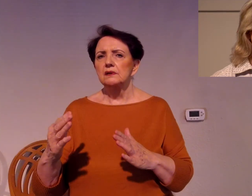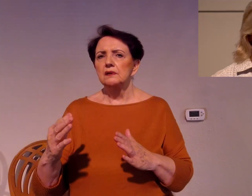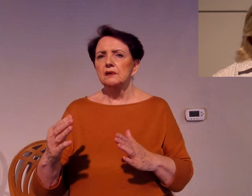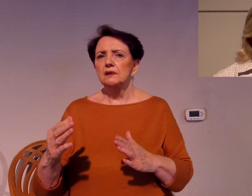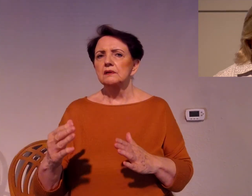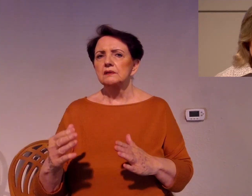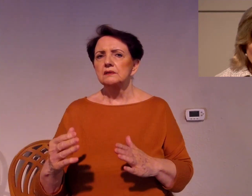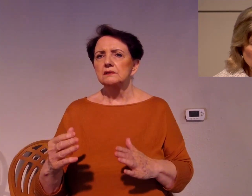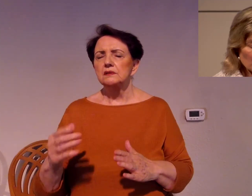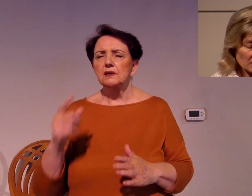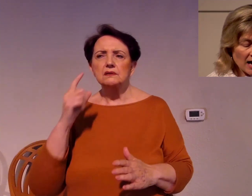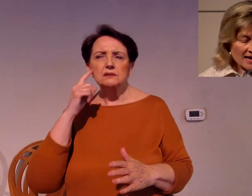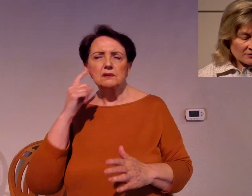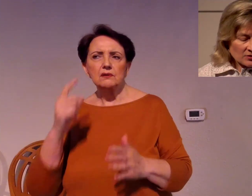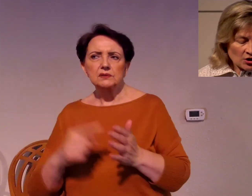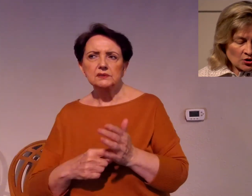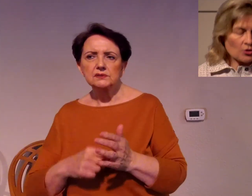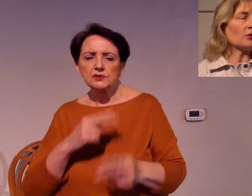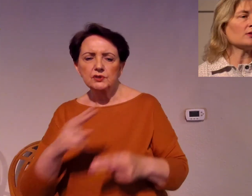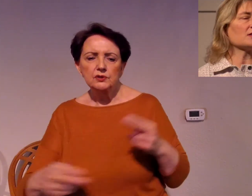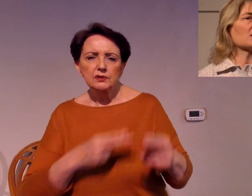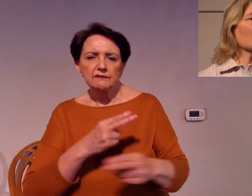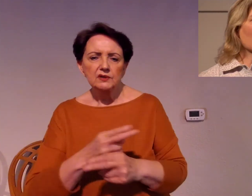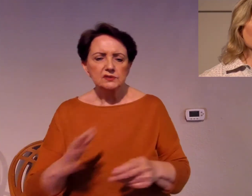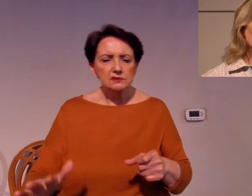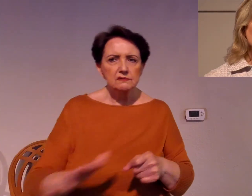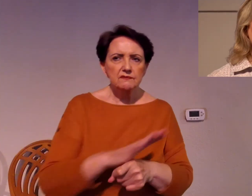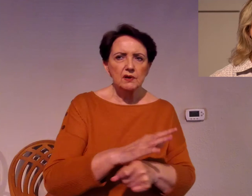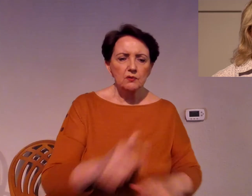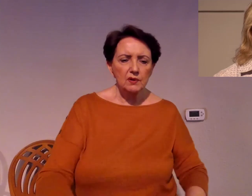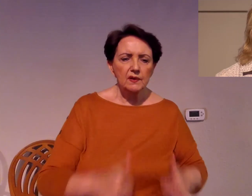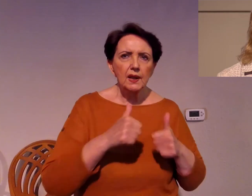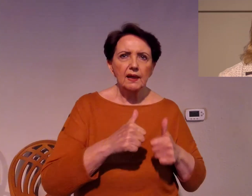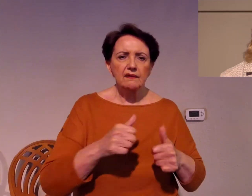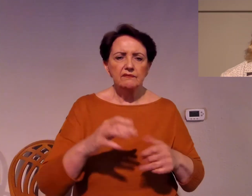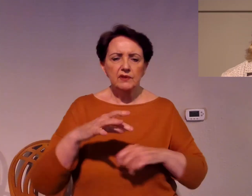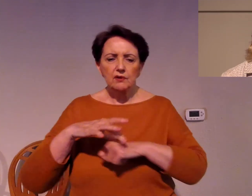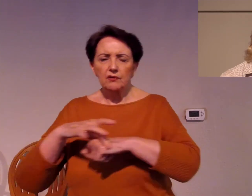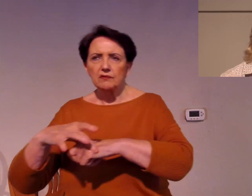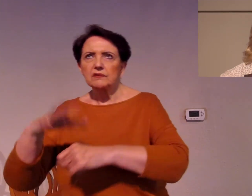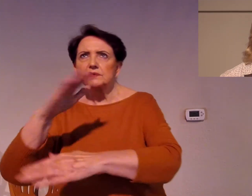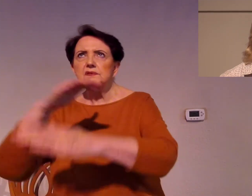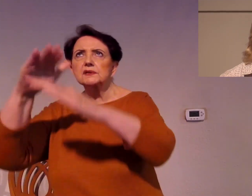The universe is filled with life, the earth, the sky, the sea,